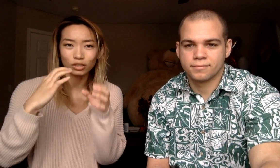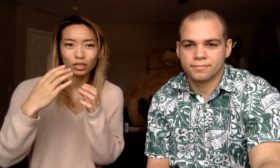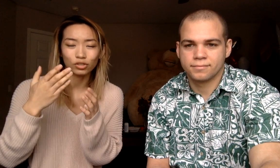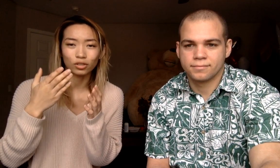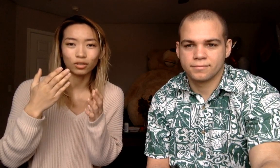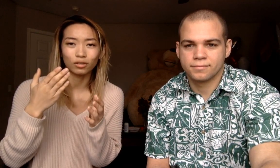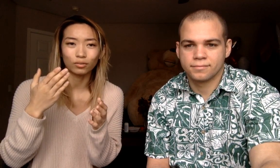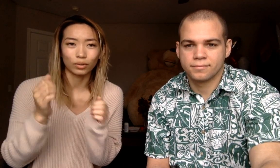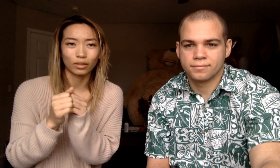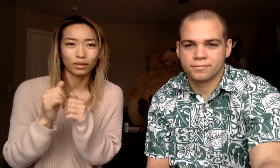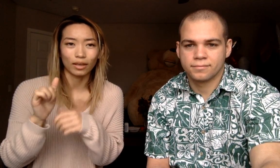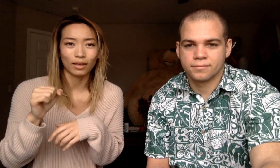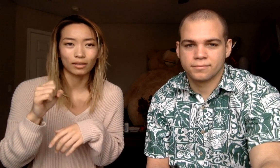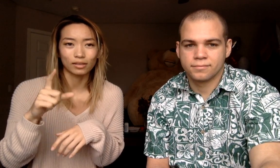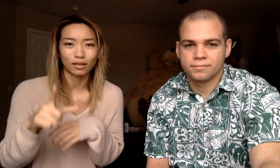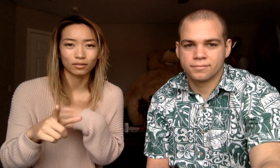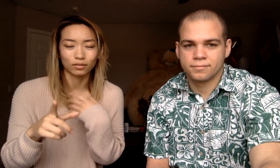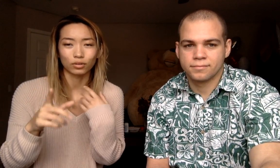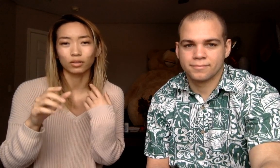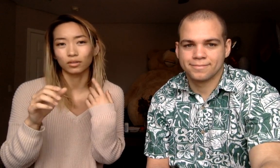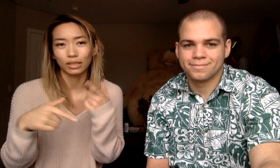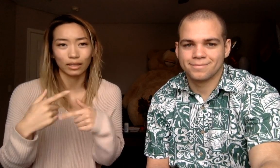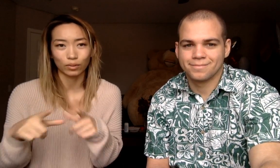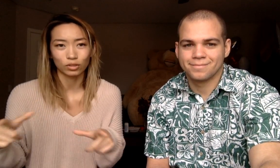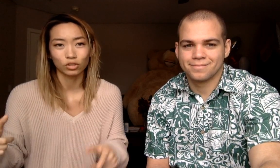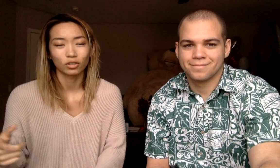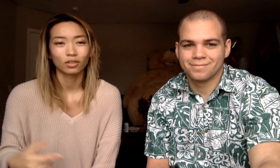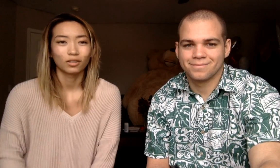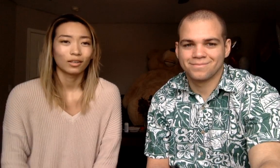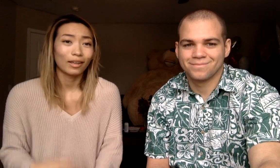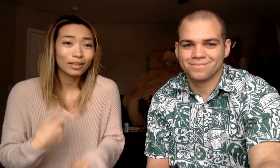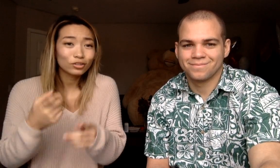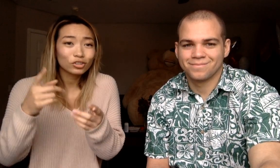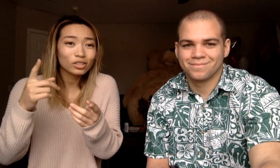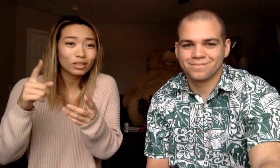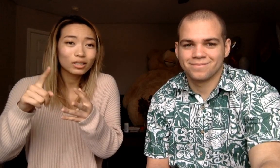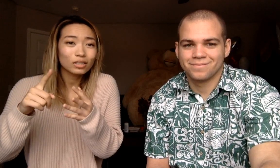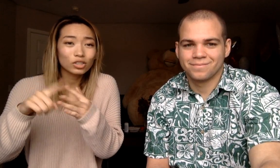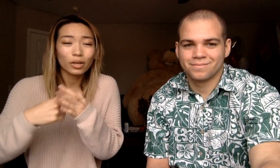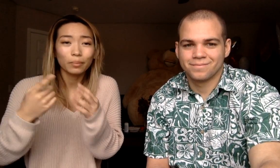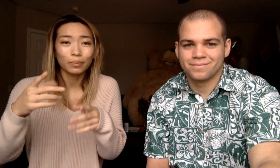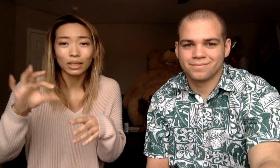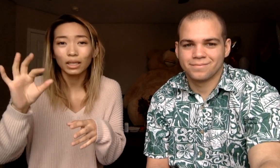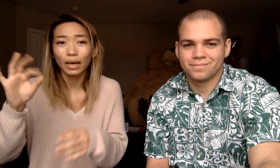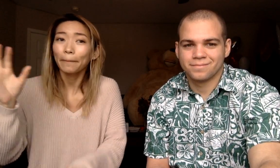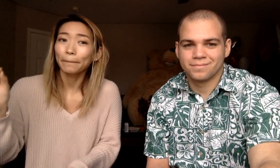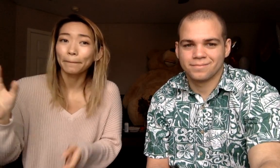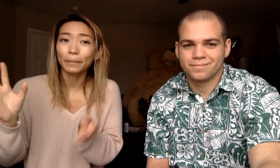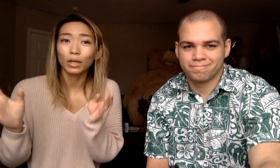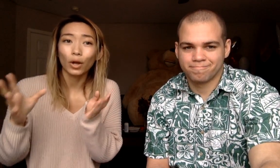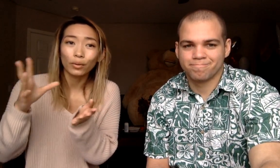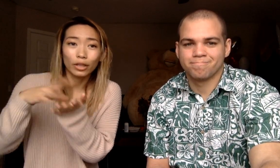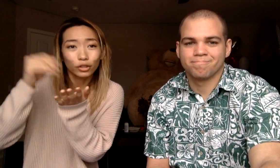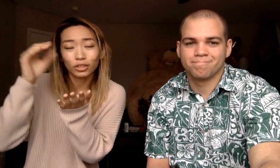conversation with ASL or sign language. And then you're just gonna start picking up, you know, and